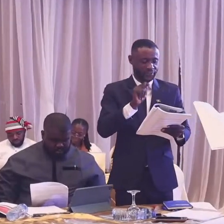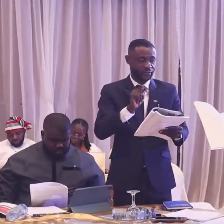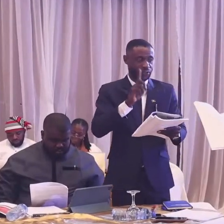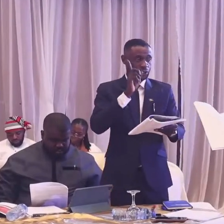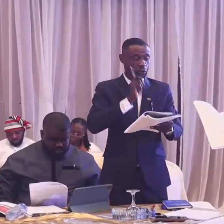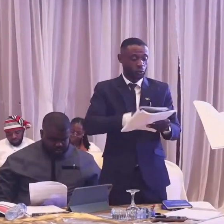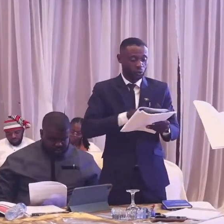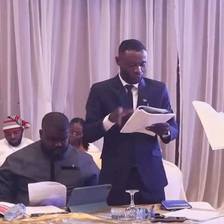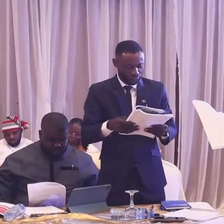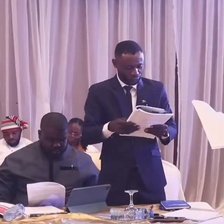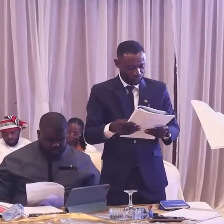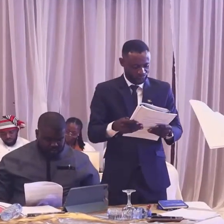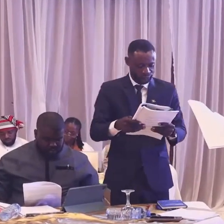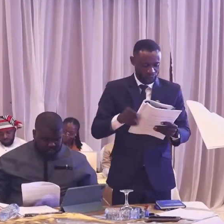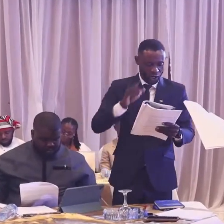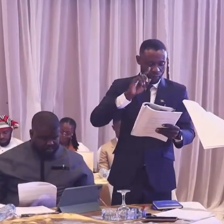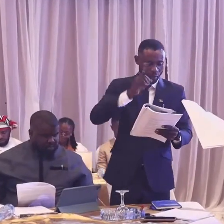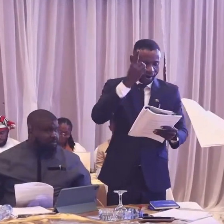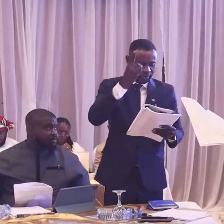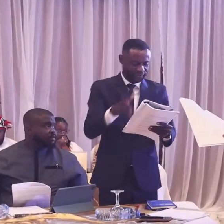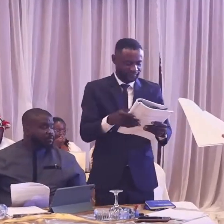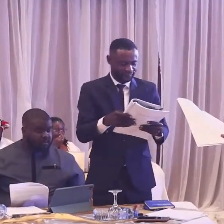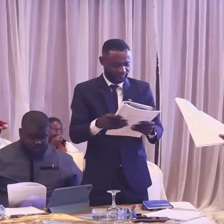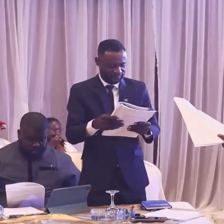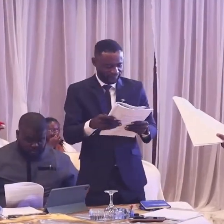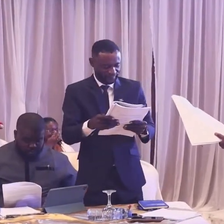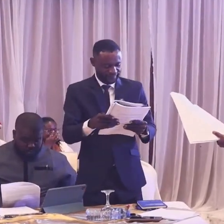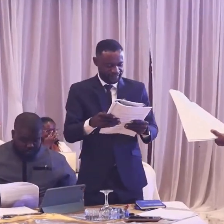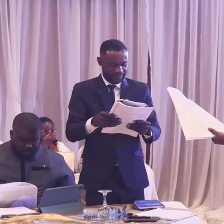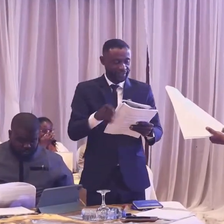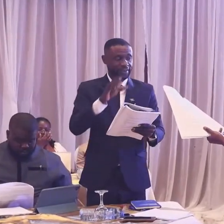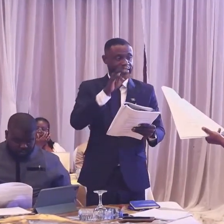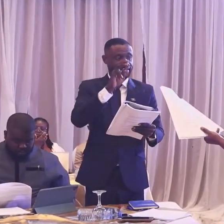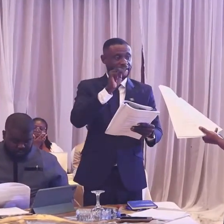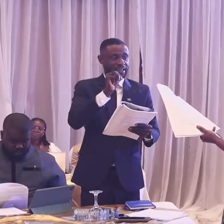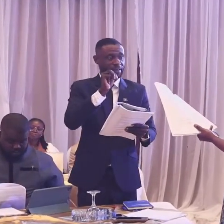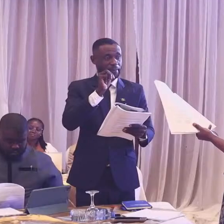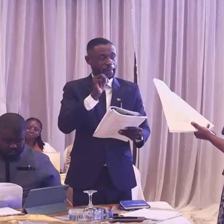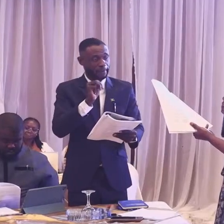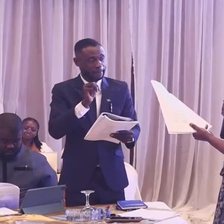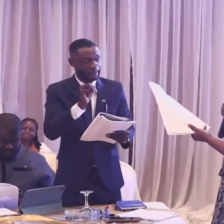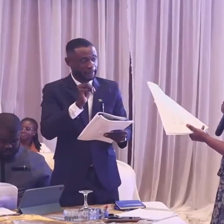equitable treatment. Now, resolved to 1,